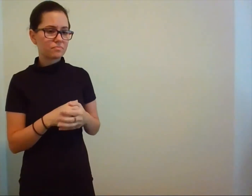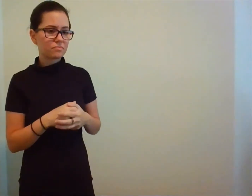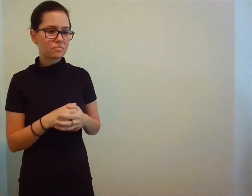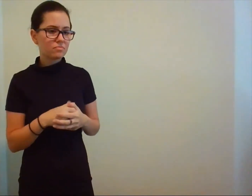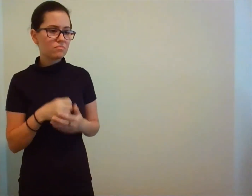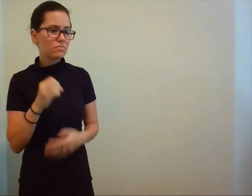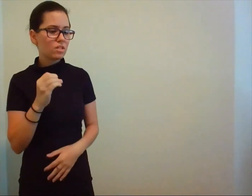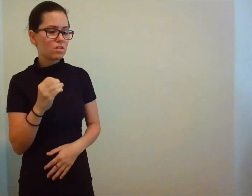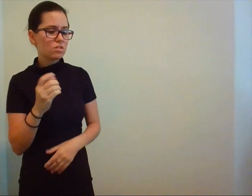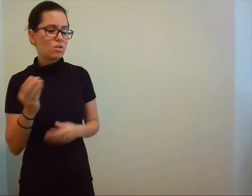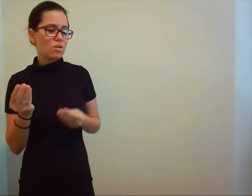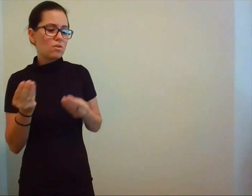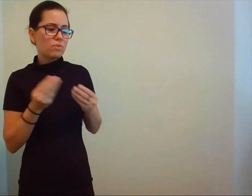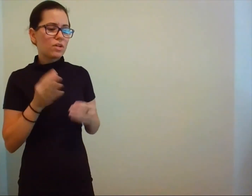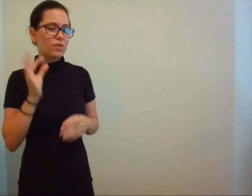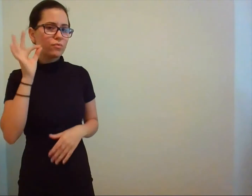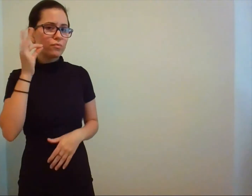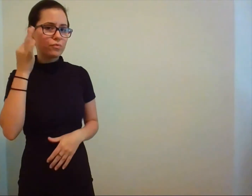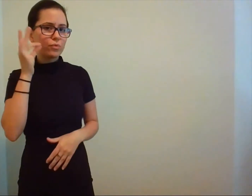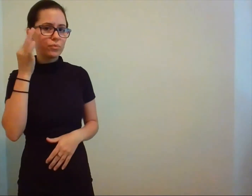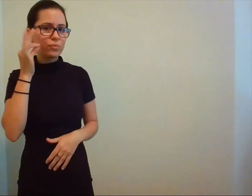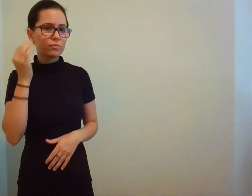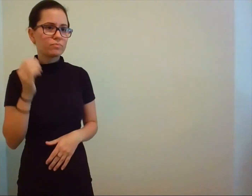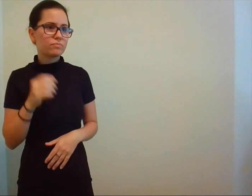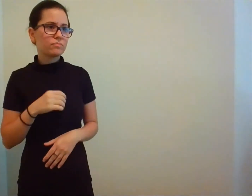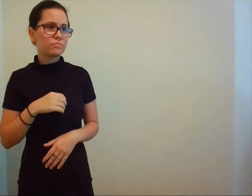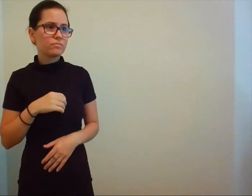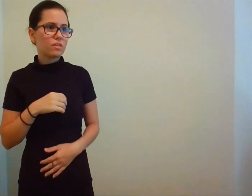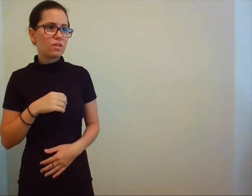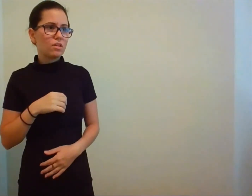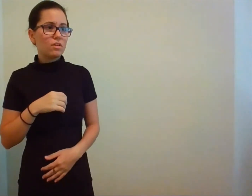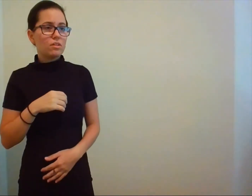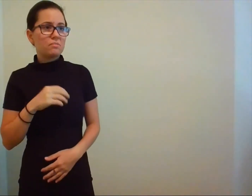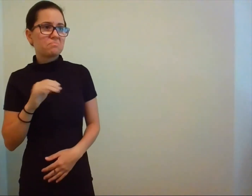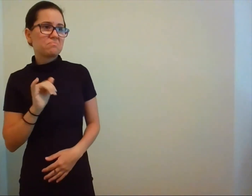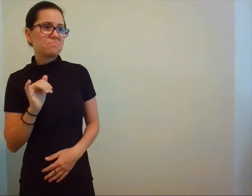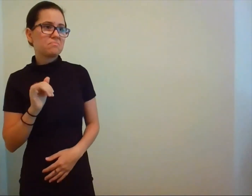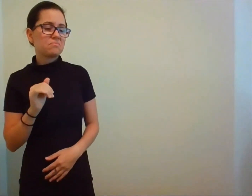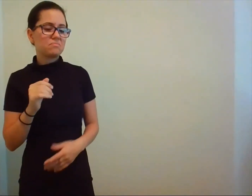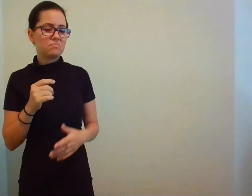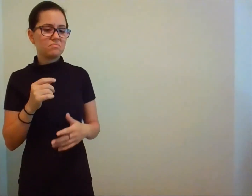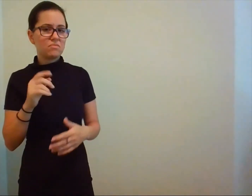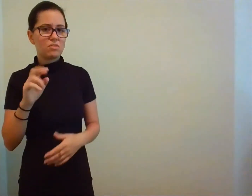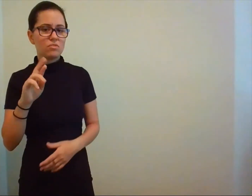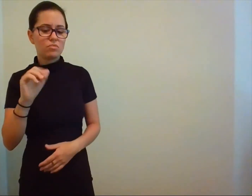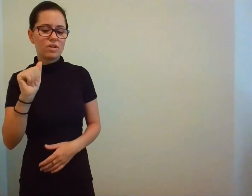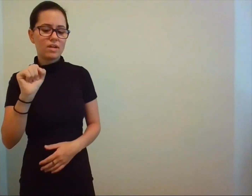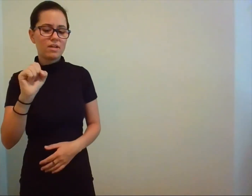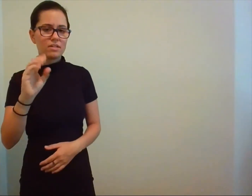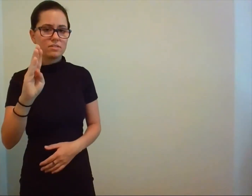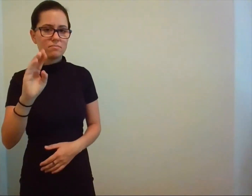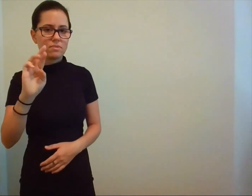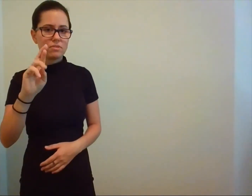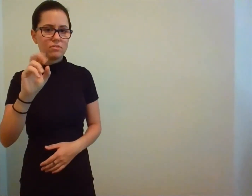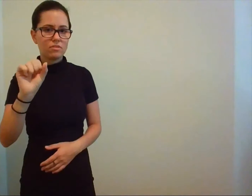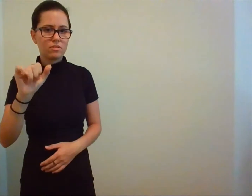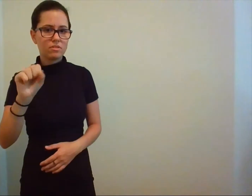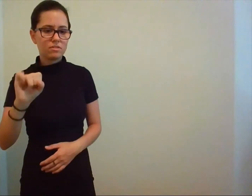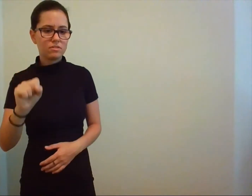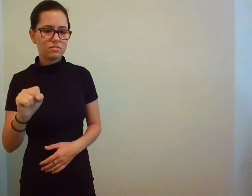and blueberries. And I got to have my peanut butter. You're still on the list, by the way. I'm talking like You're still on the list of things that you. I'm not even there yet.